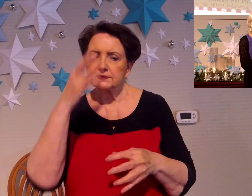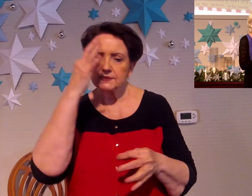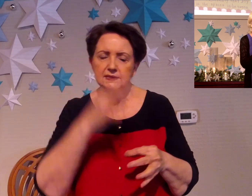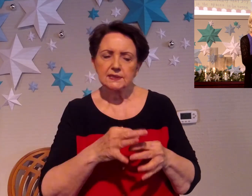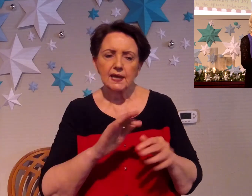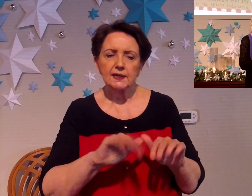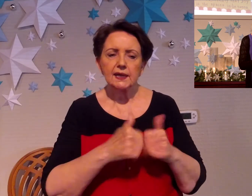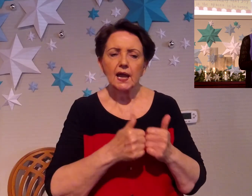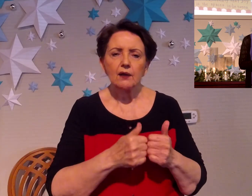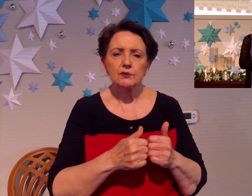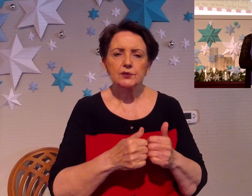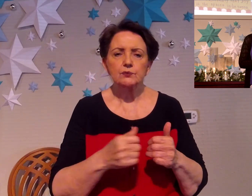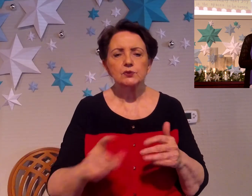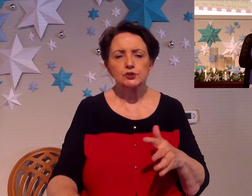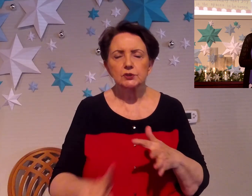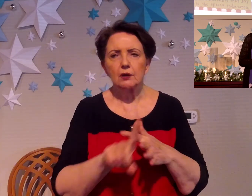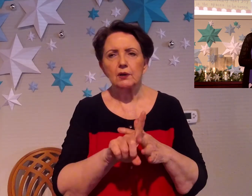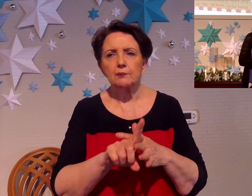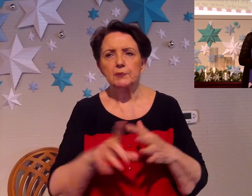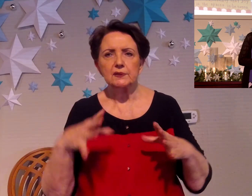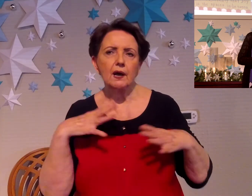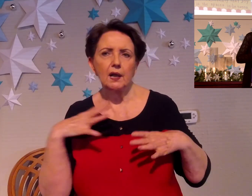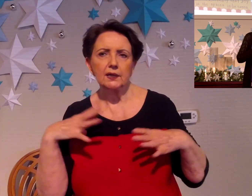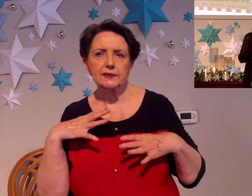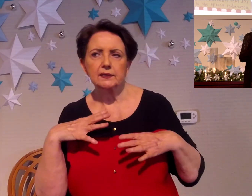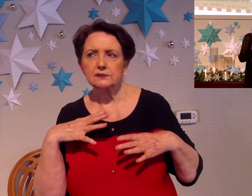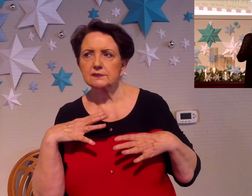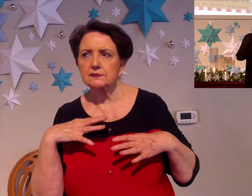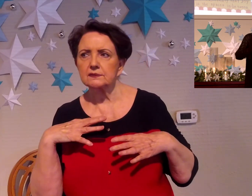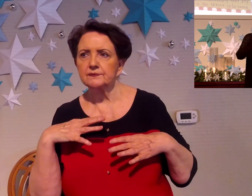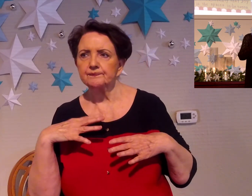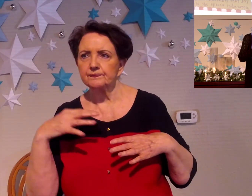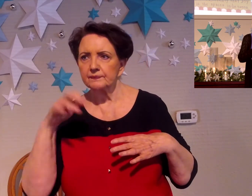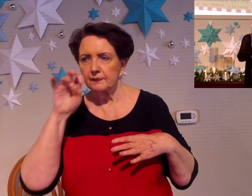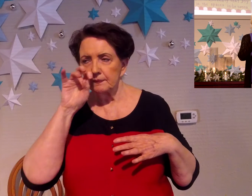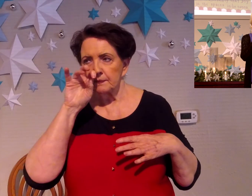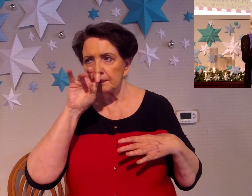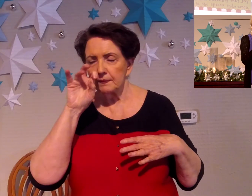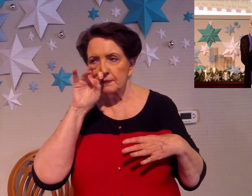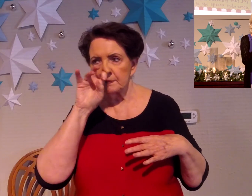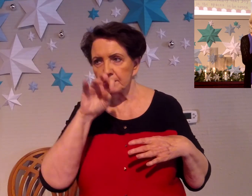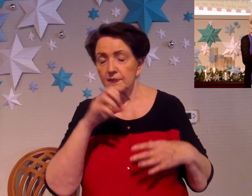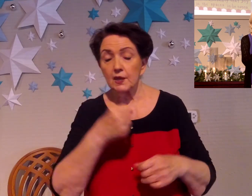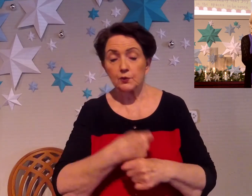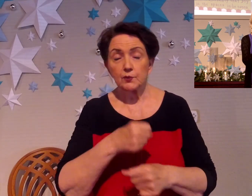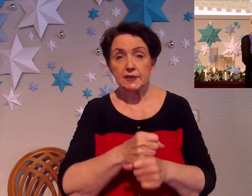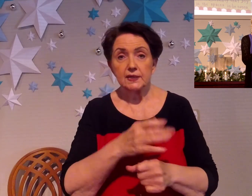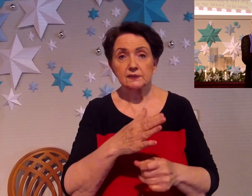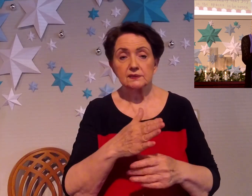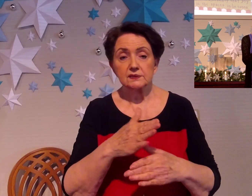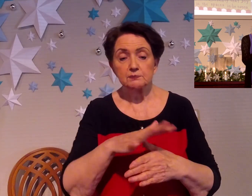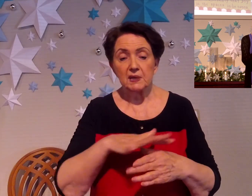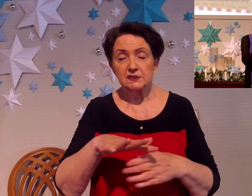we are going to engage in the holidays, do you see all of that creates spaces